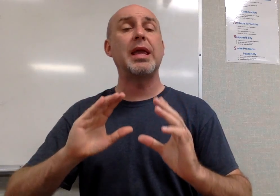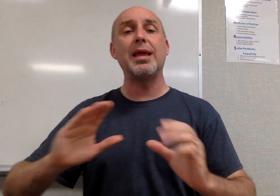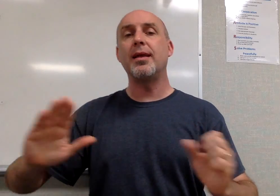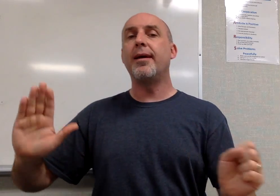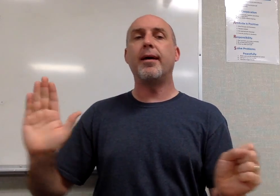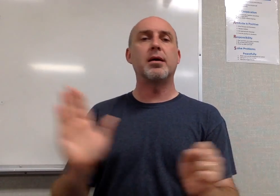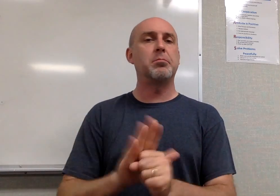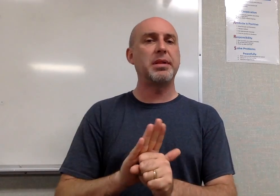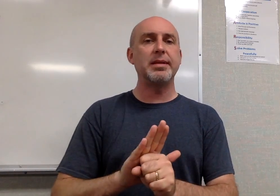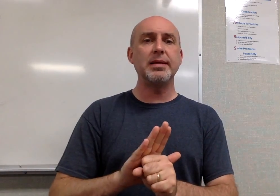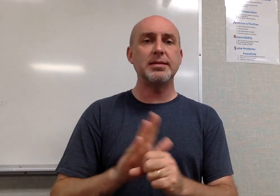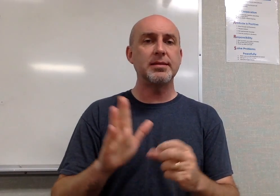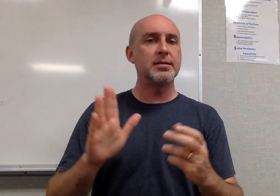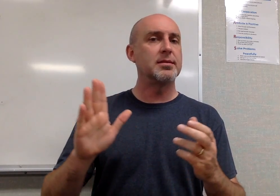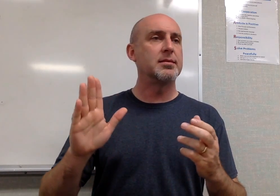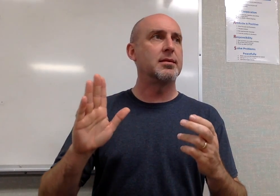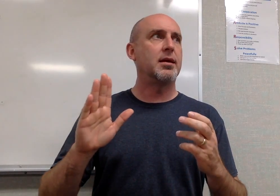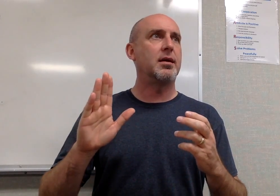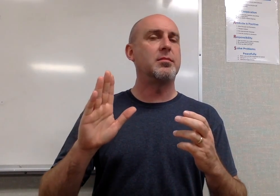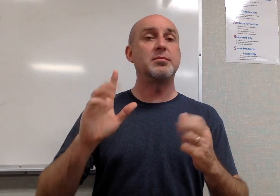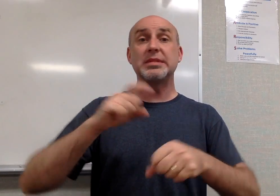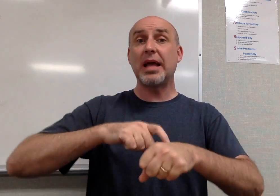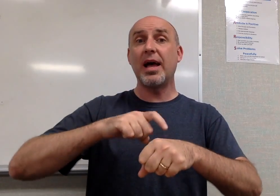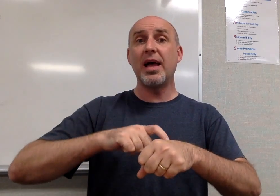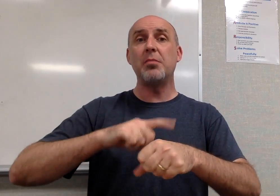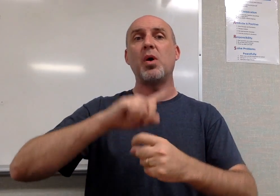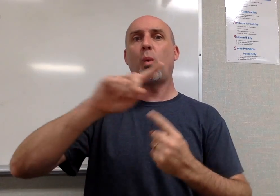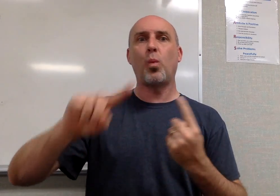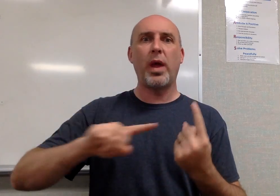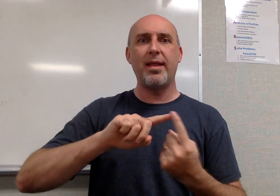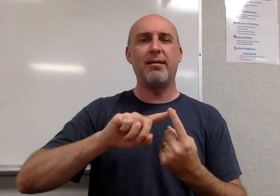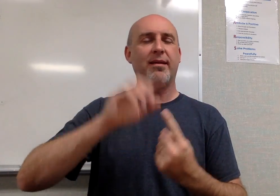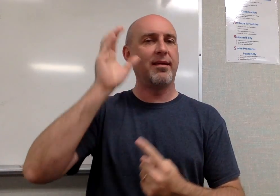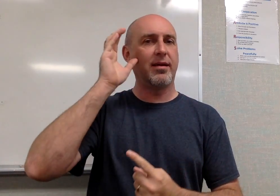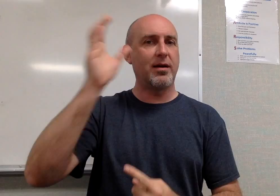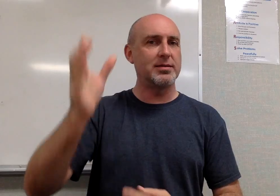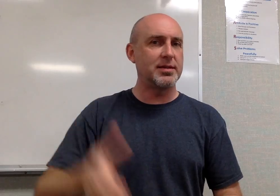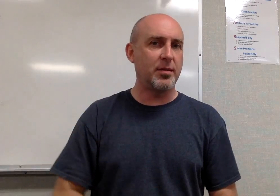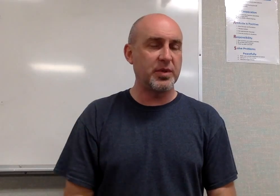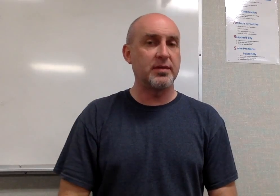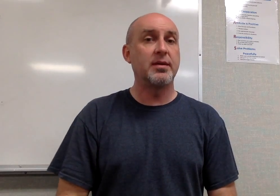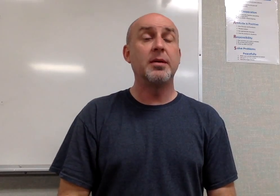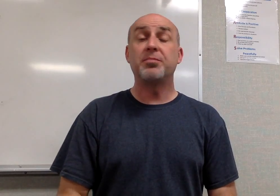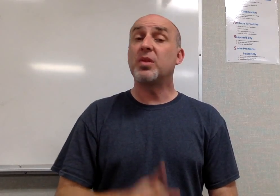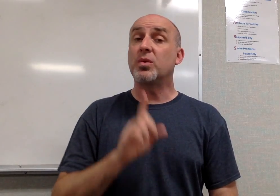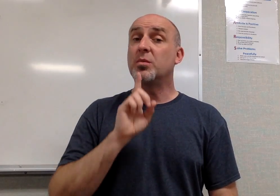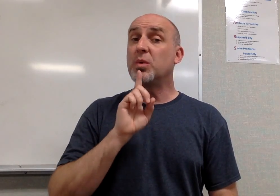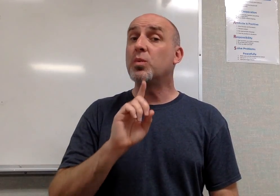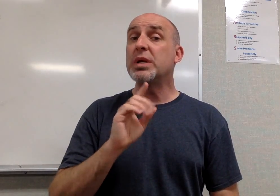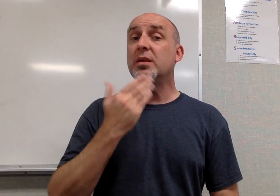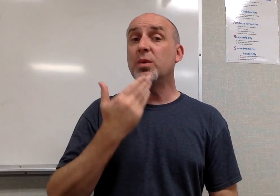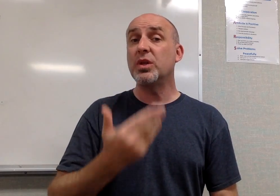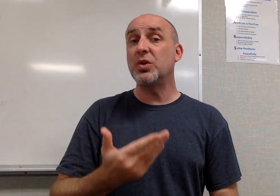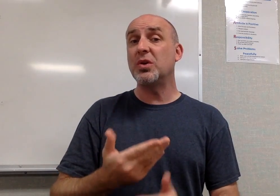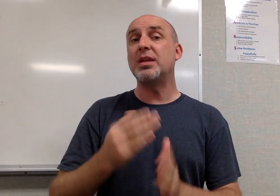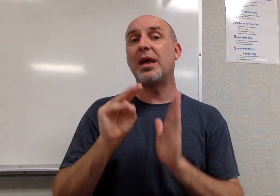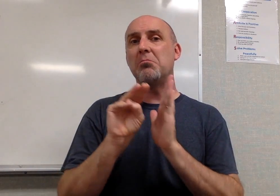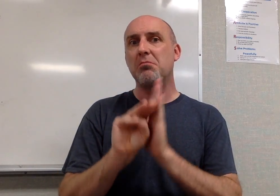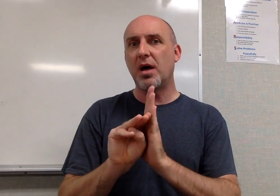communicate a complete time, when concept. You're going to be really, really good at